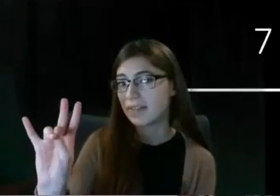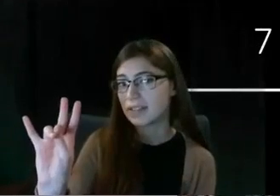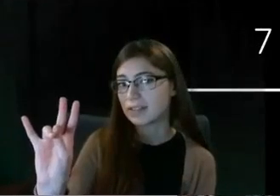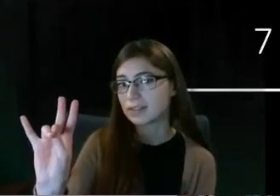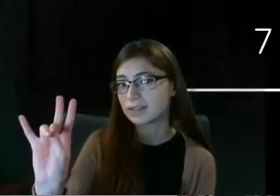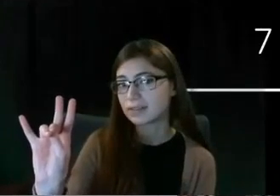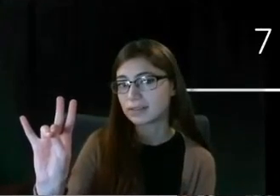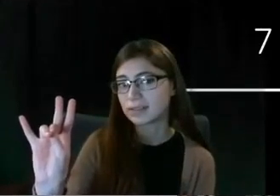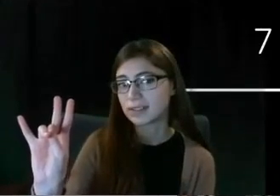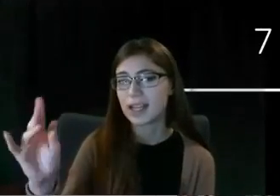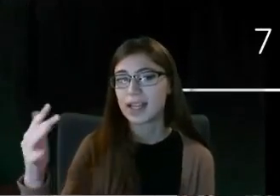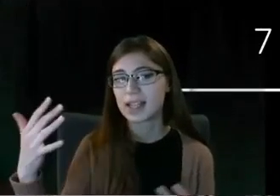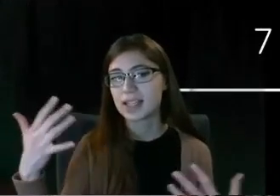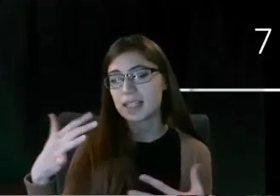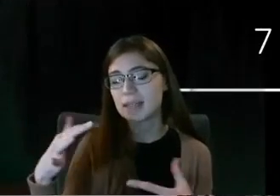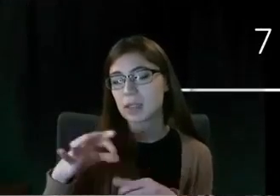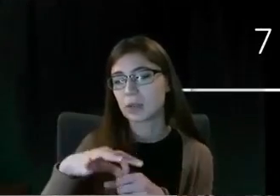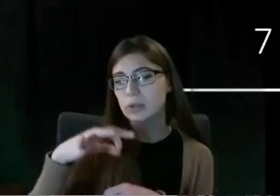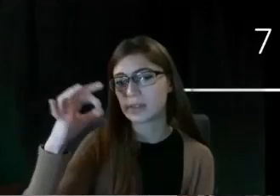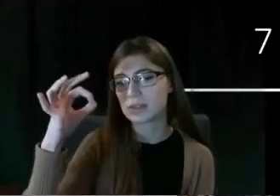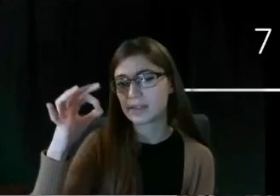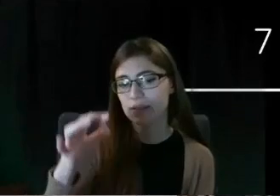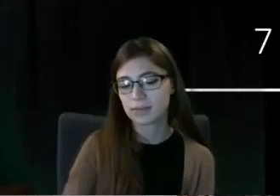7 timid ghosts.